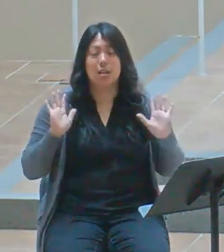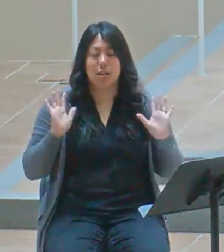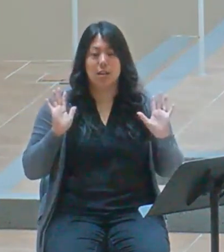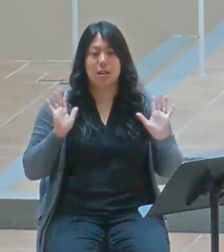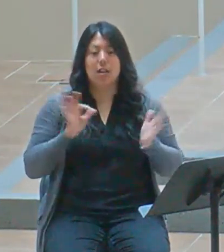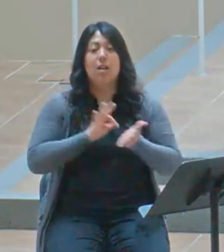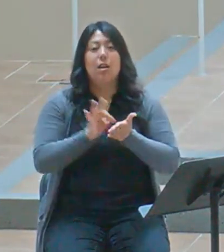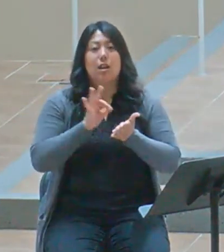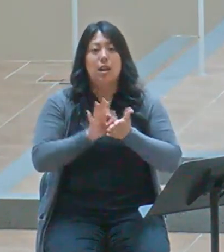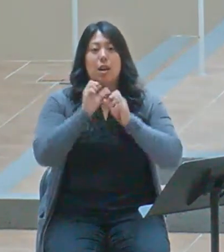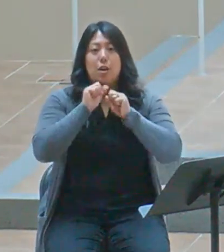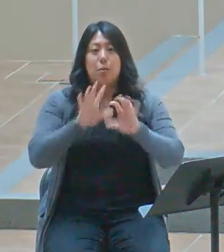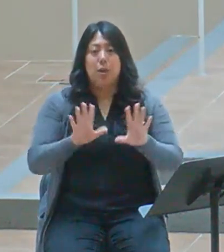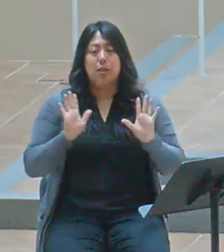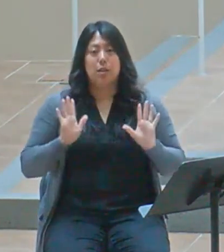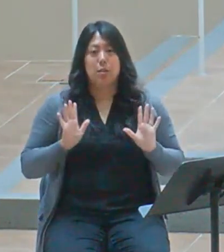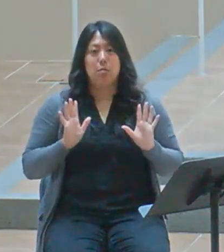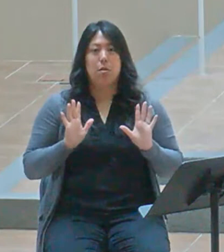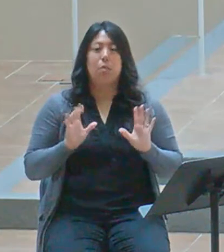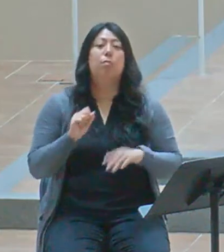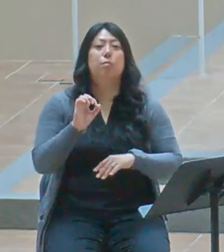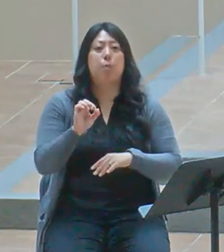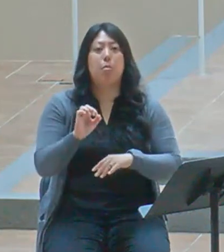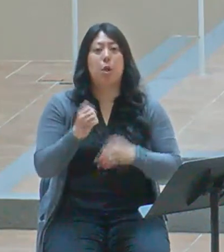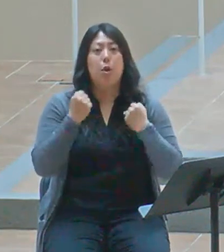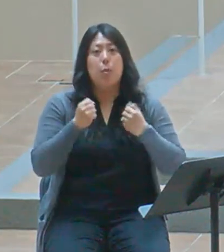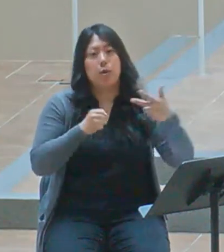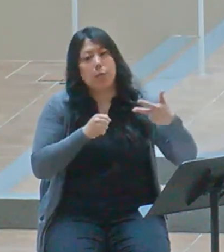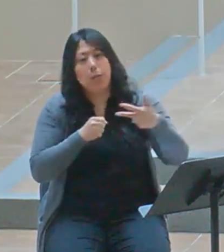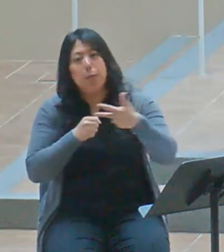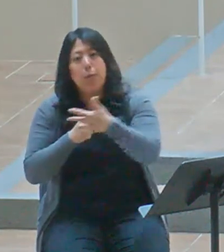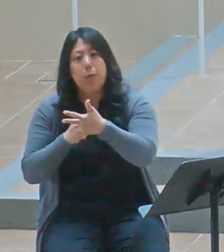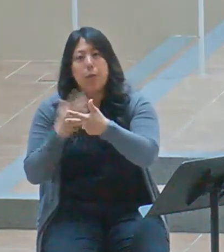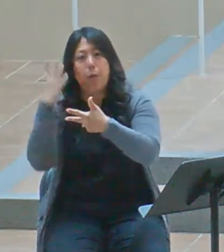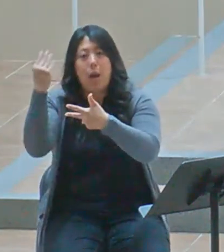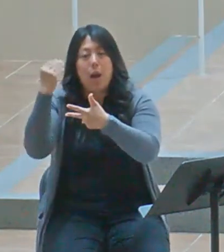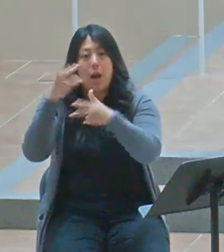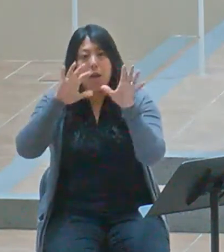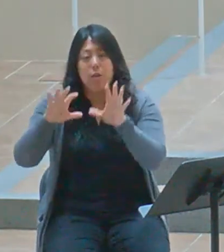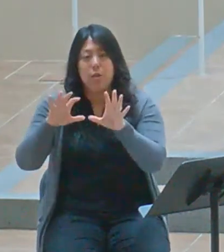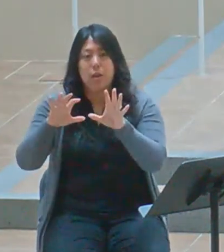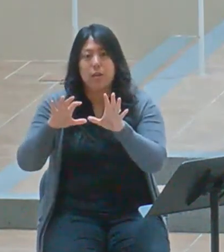blessings. So I pulled my car up under the awning, which is nice. I got out of the rain,